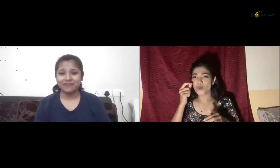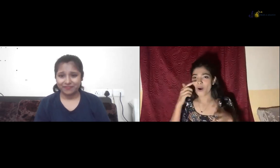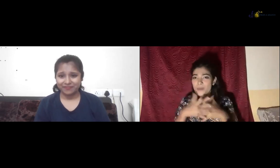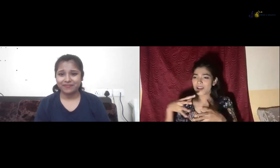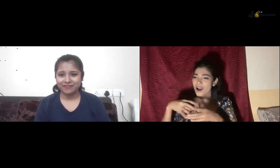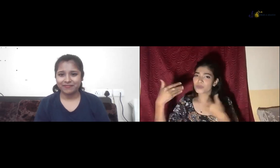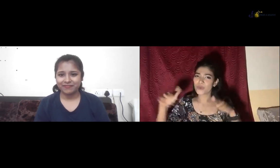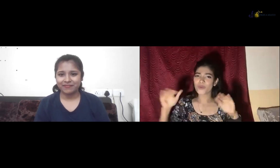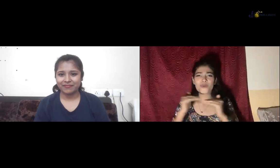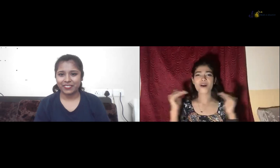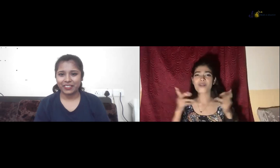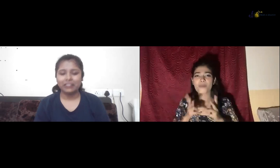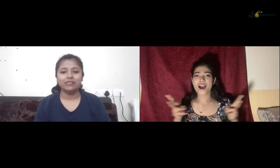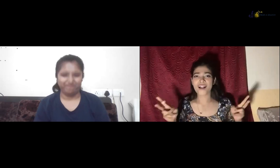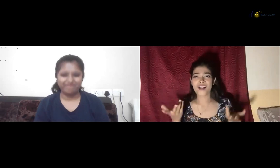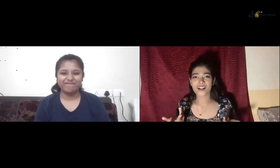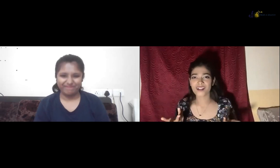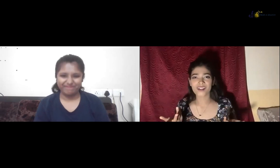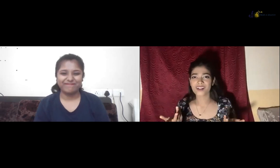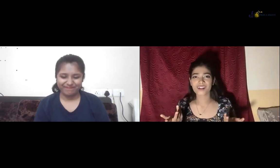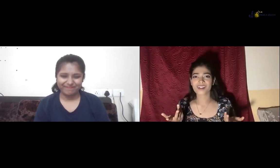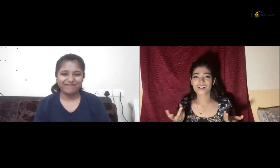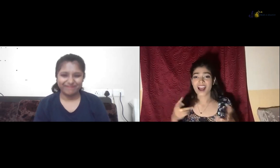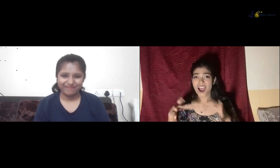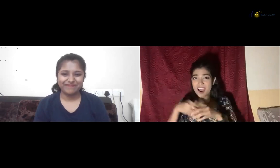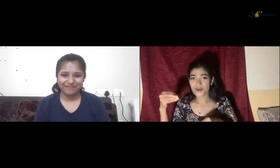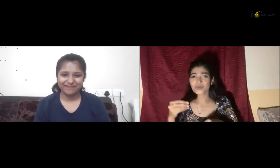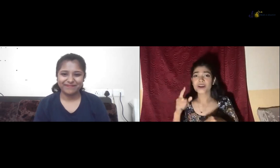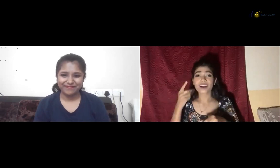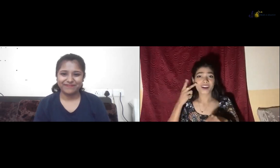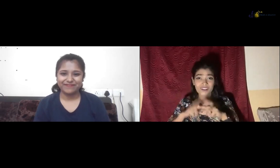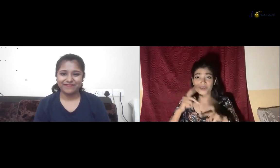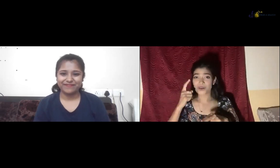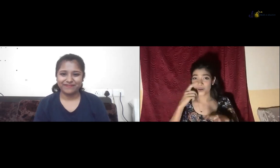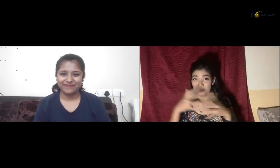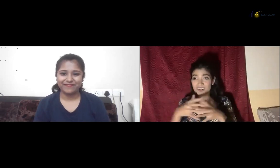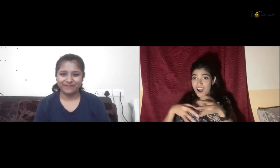the females and males, both of them, right? So they both are equal.